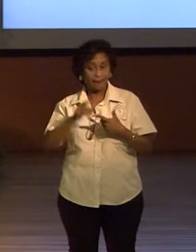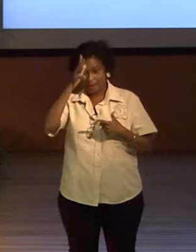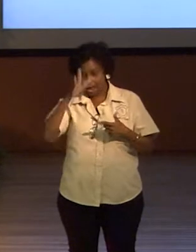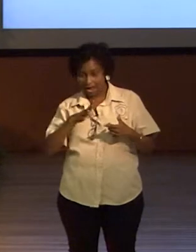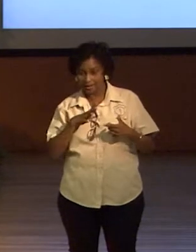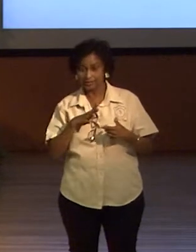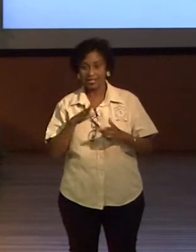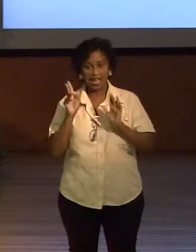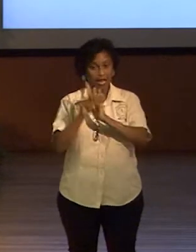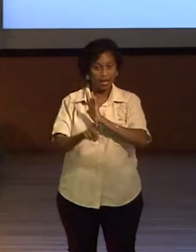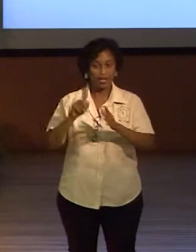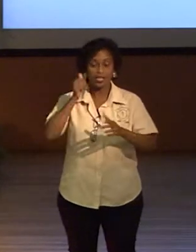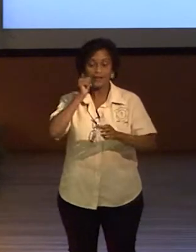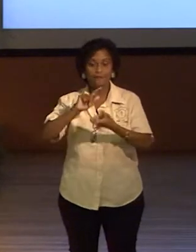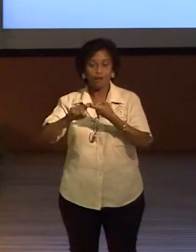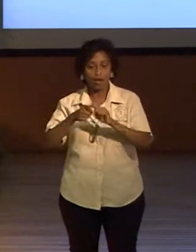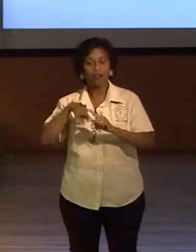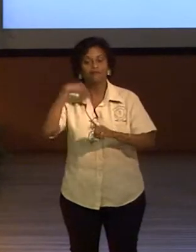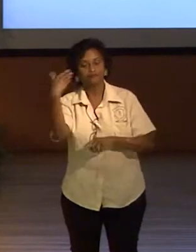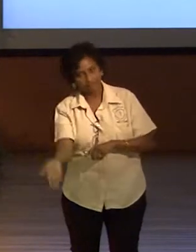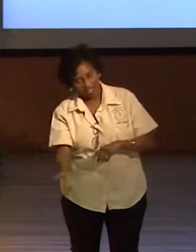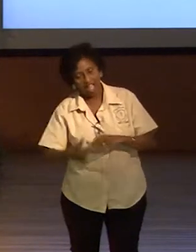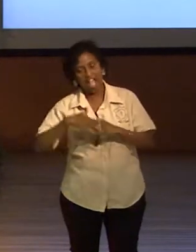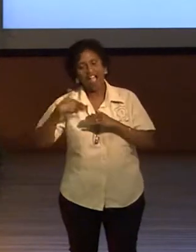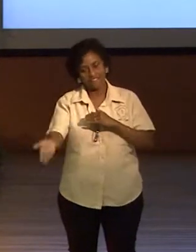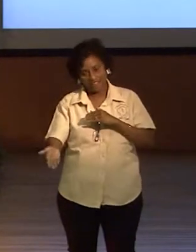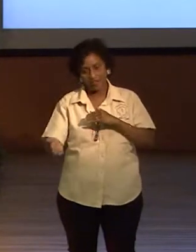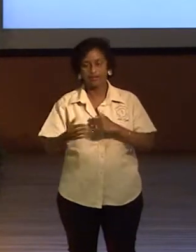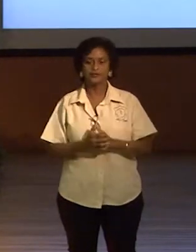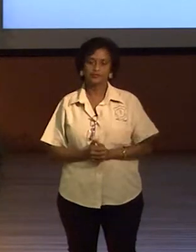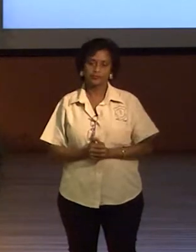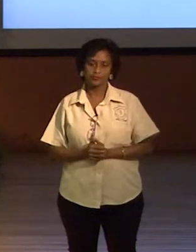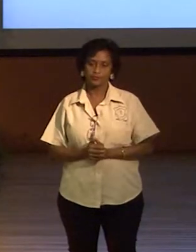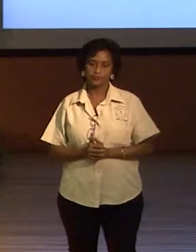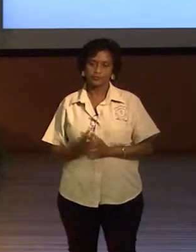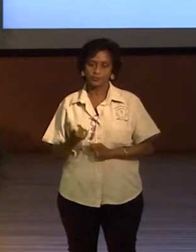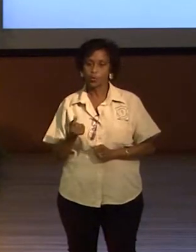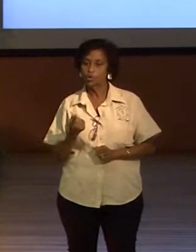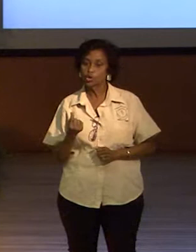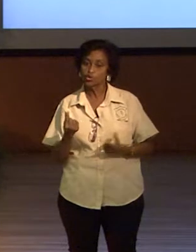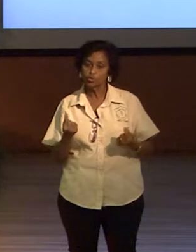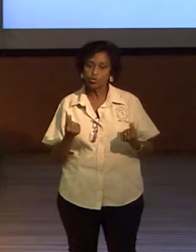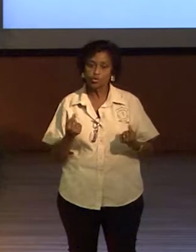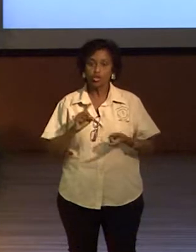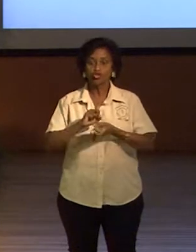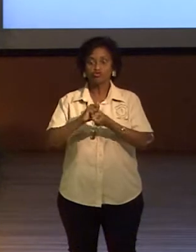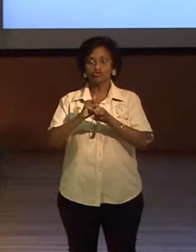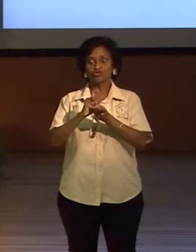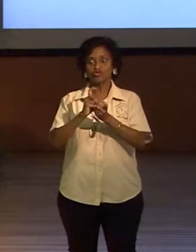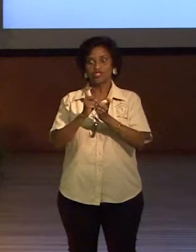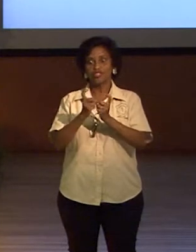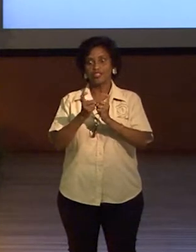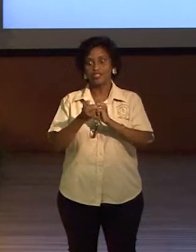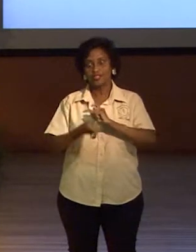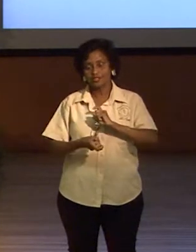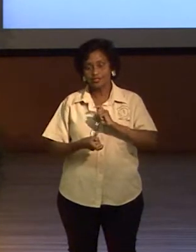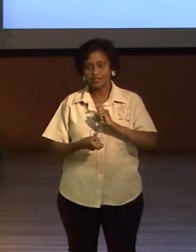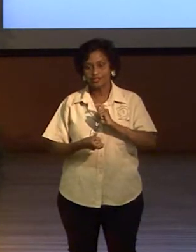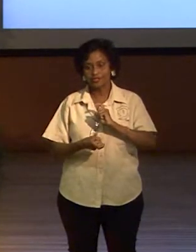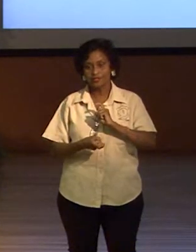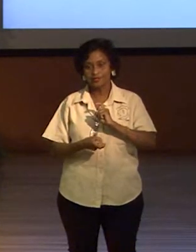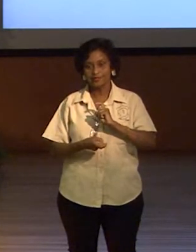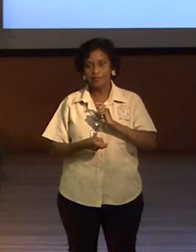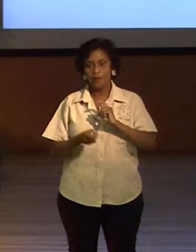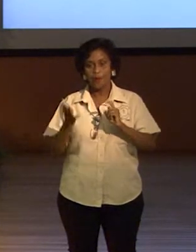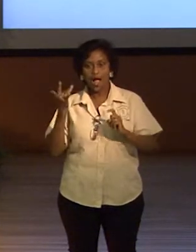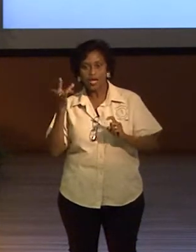murder, they said that the discussion kind of changed, driven by his defense